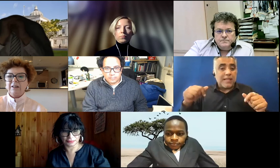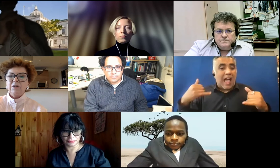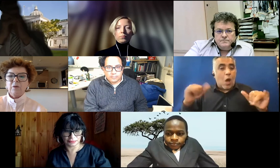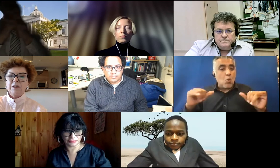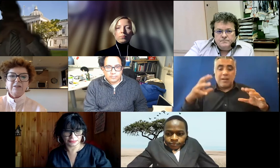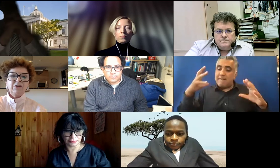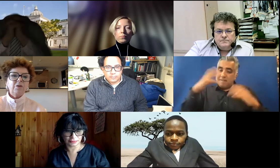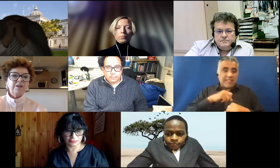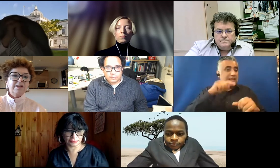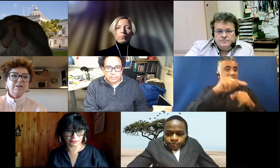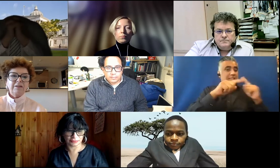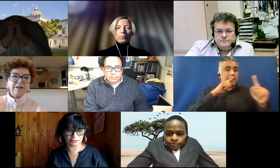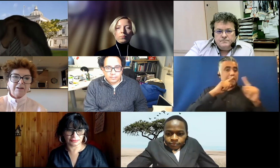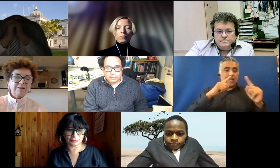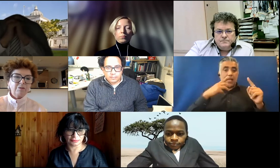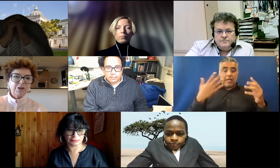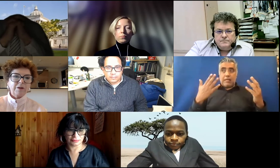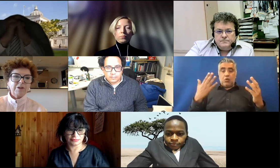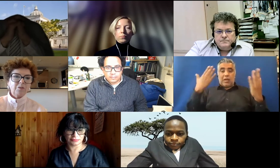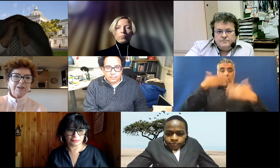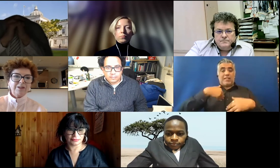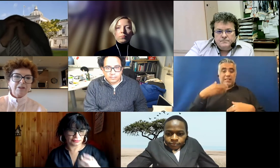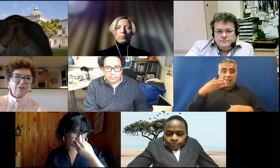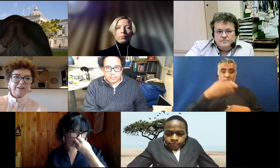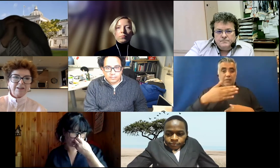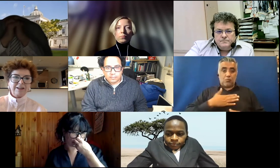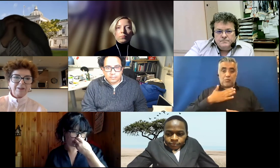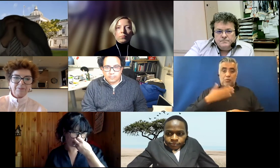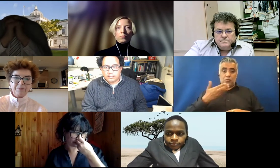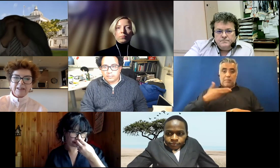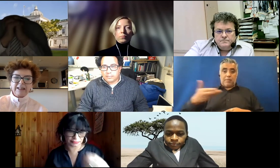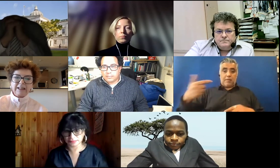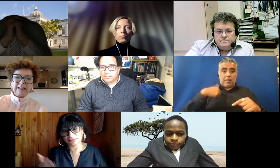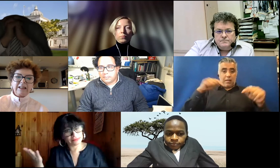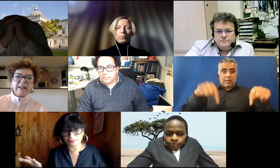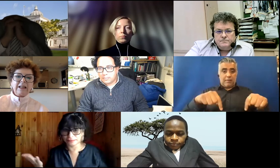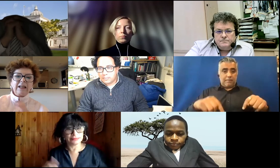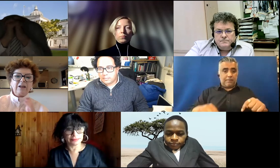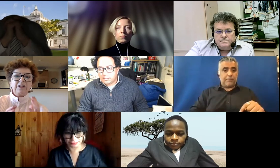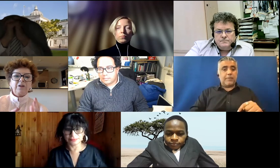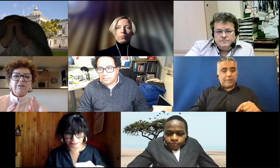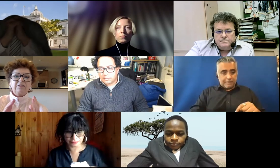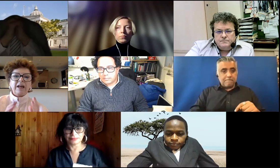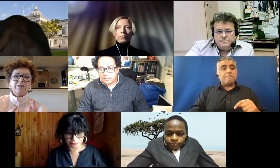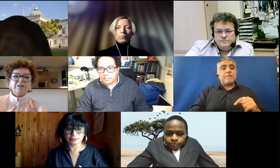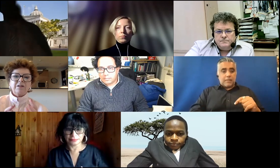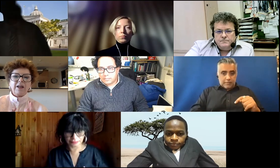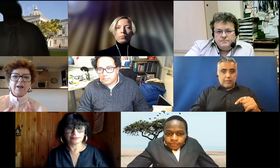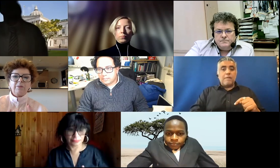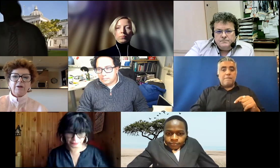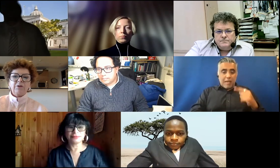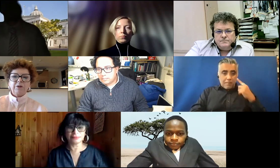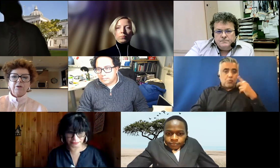debate that no one has even noticed they aren't there, which is why I was so pleased to be invited today. If we look at the thousands